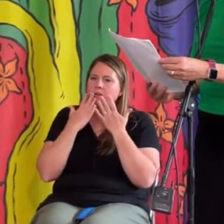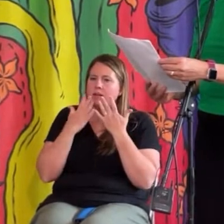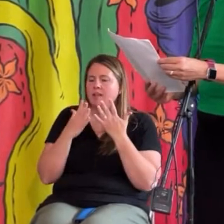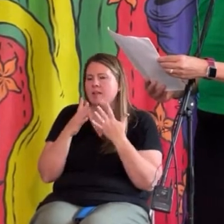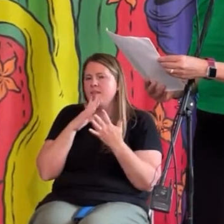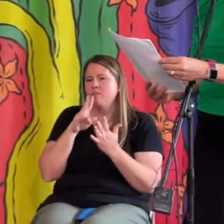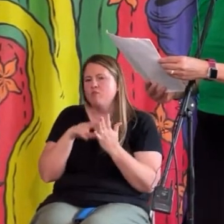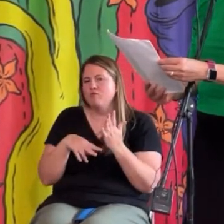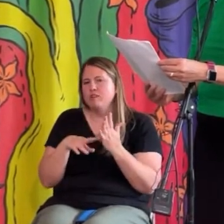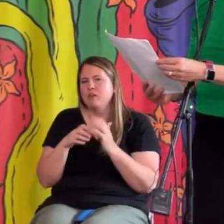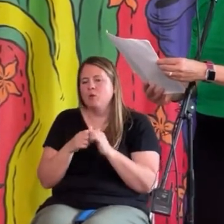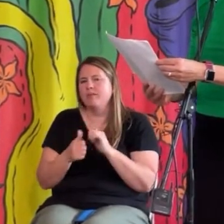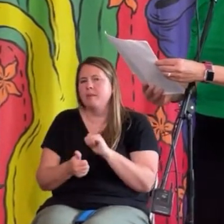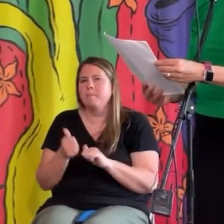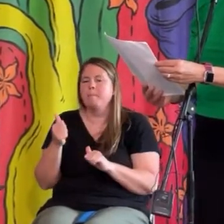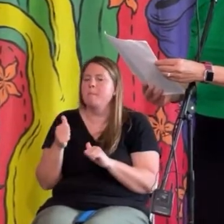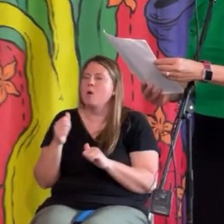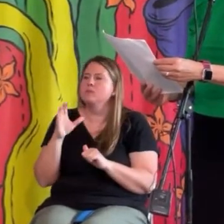most compelling love story.